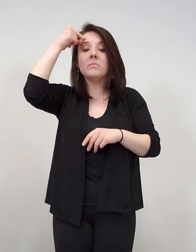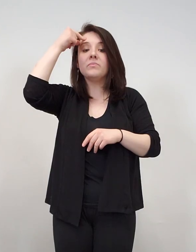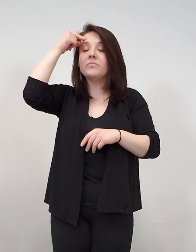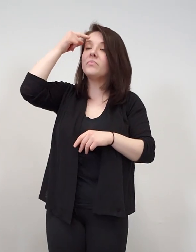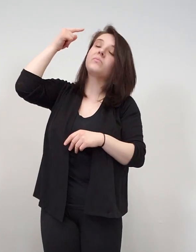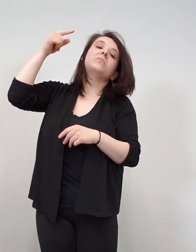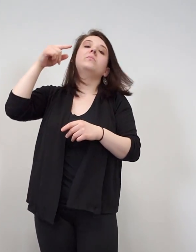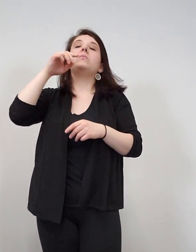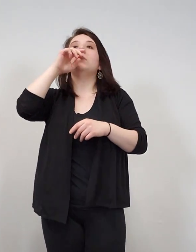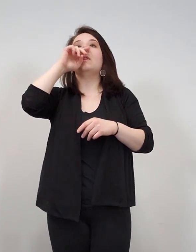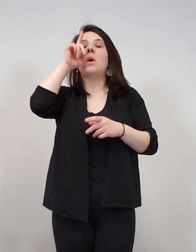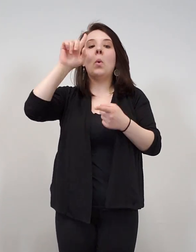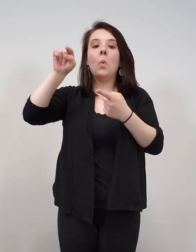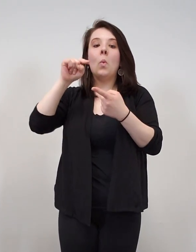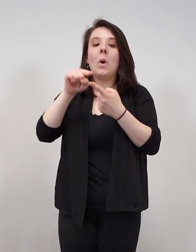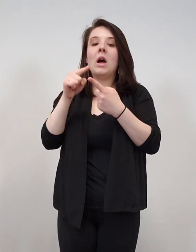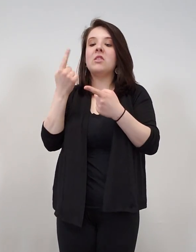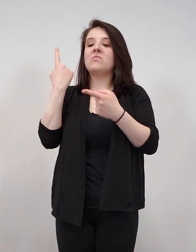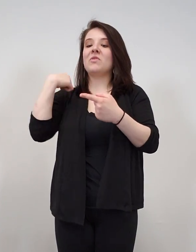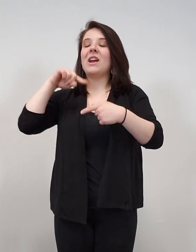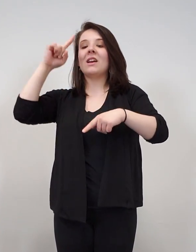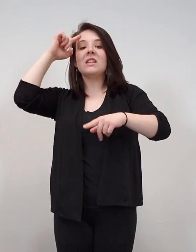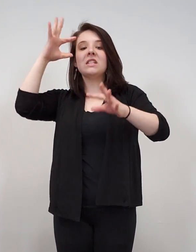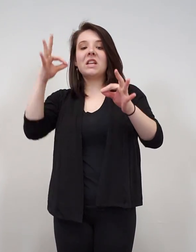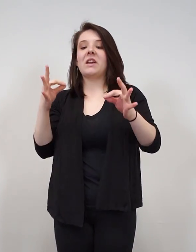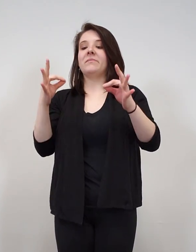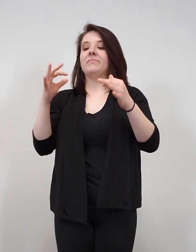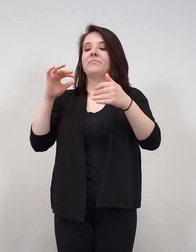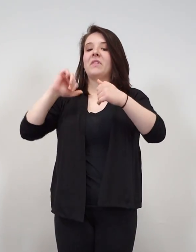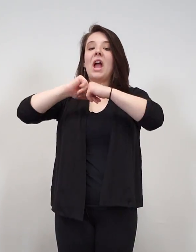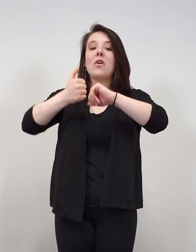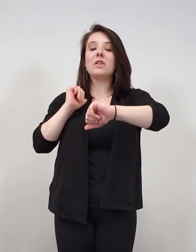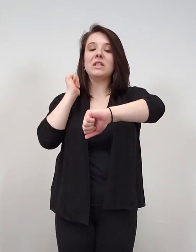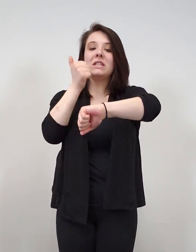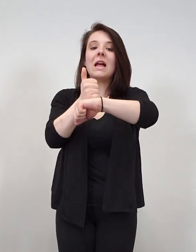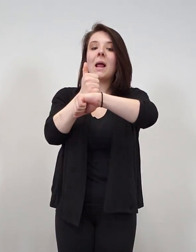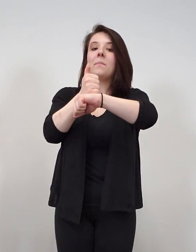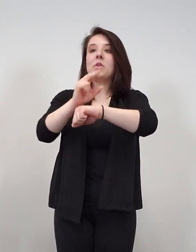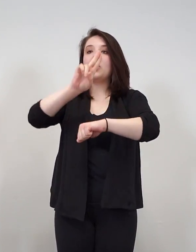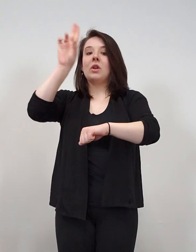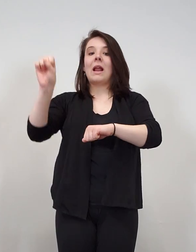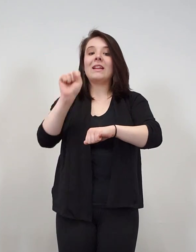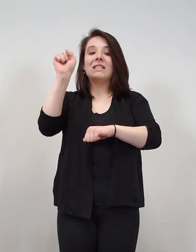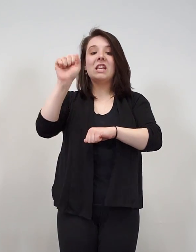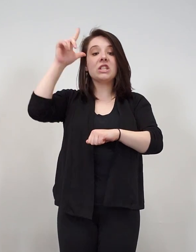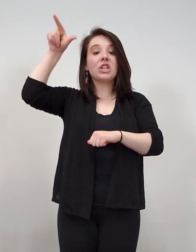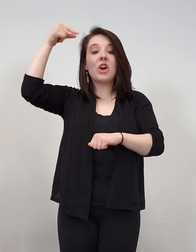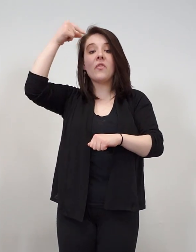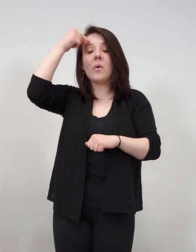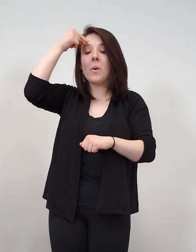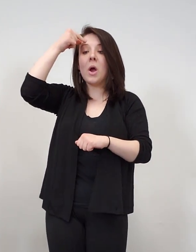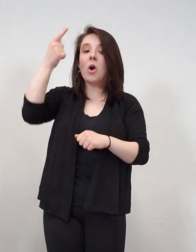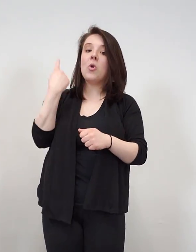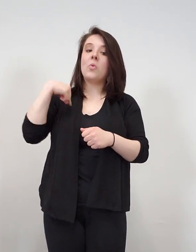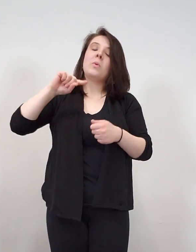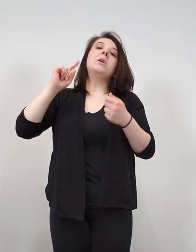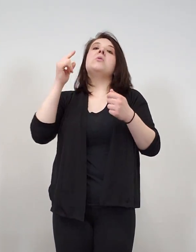a battle with Britain and a king who was very controlling and gave the people little to